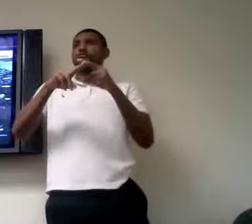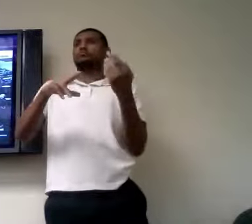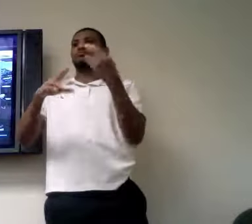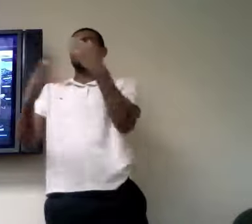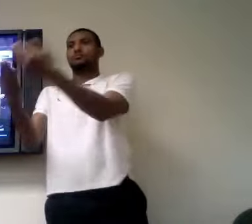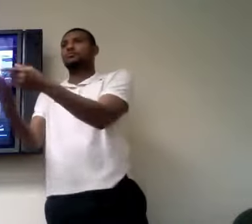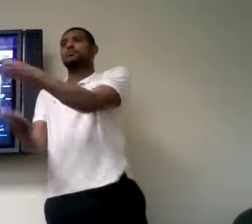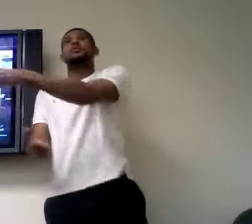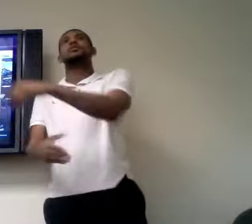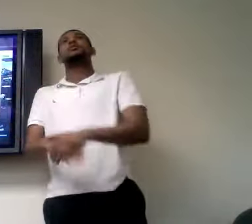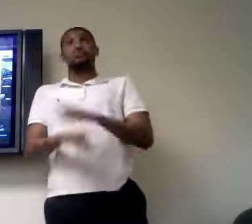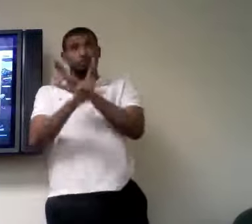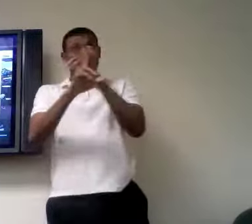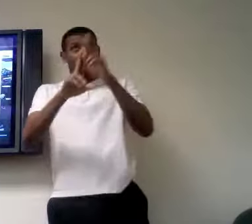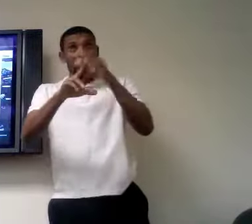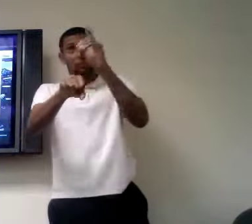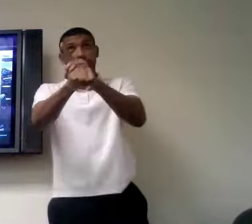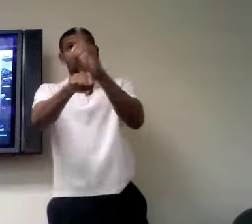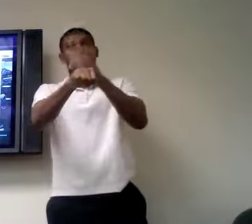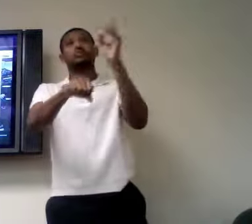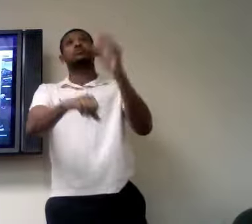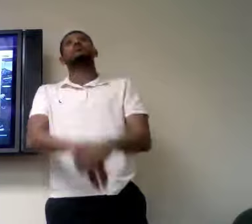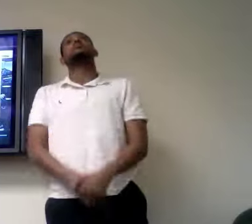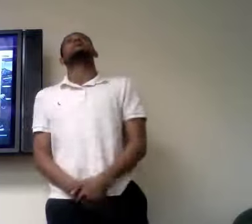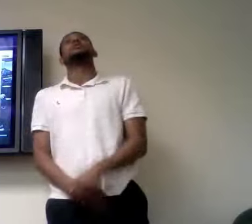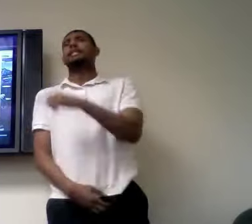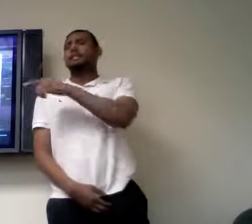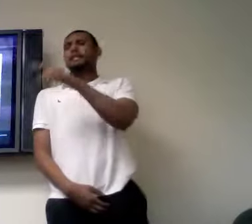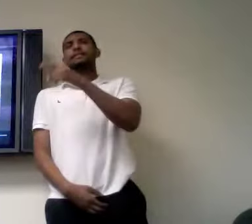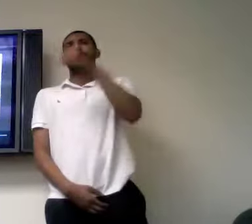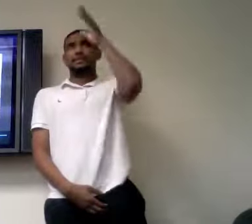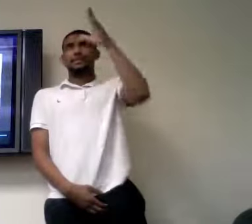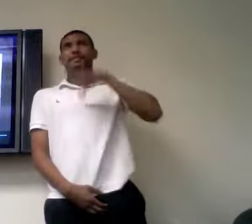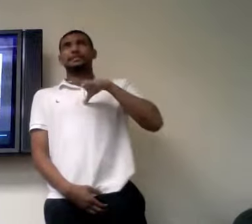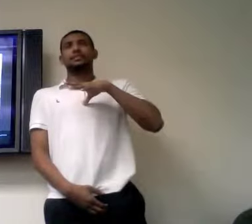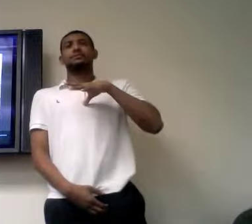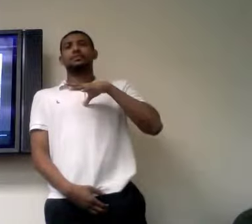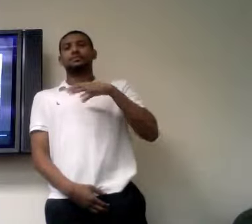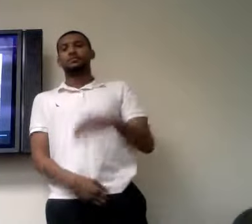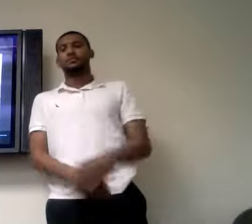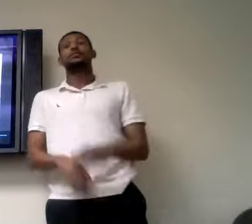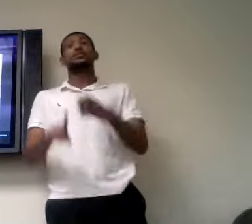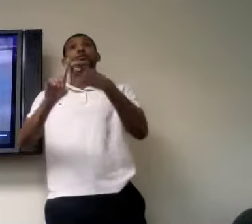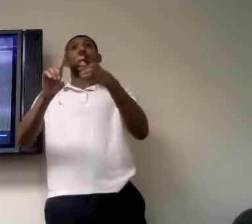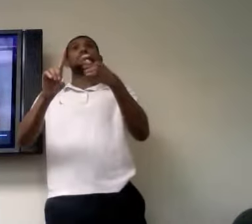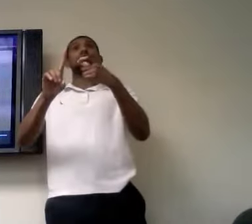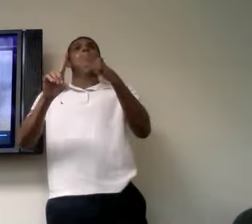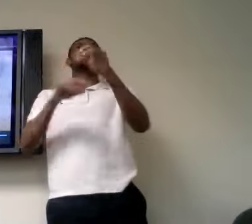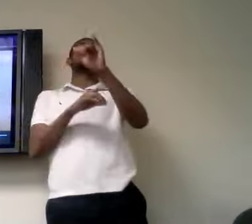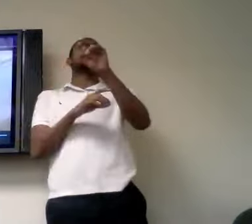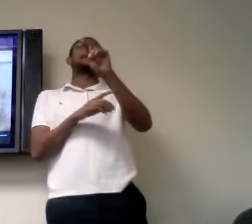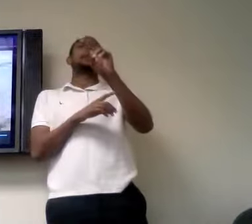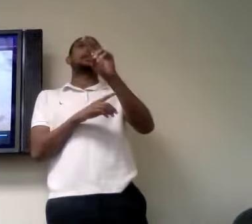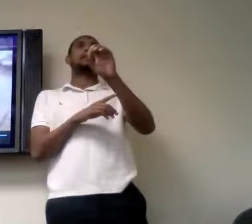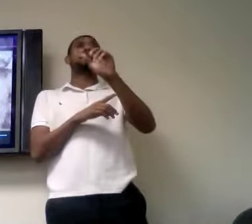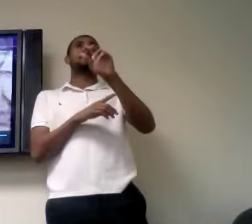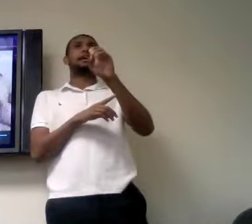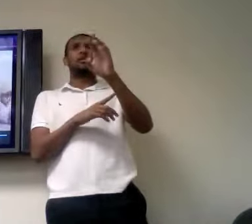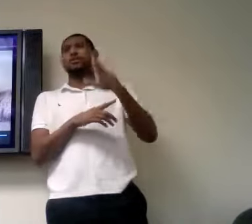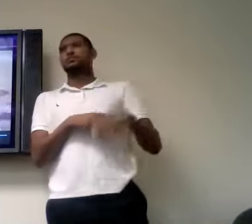These men, under the command of Colonel Adolphus J. Johnson, were from the Invalid Corps, a ragtag group of sick